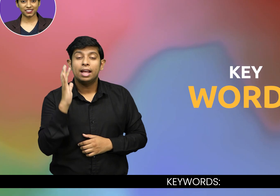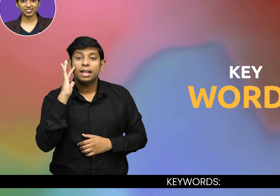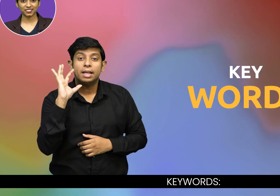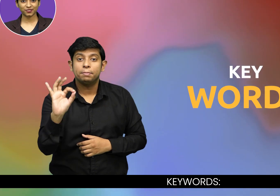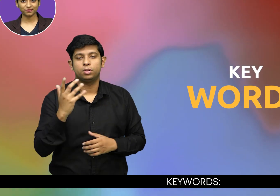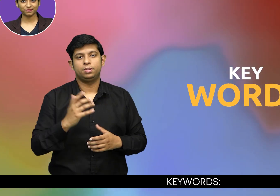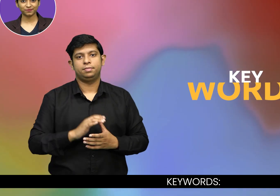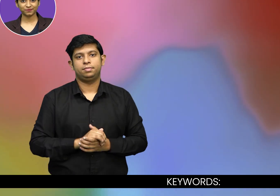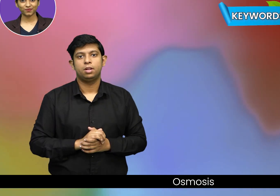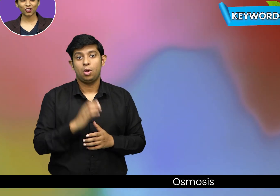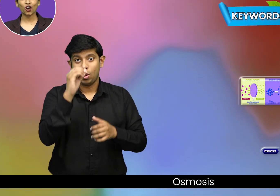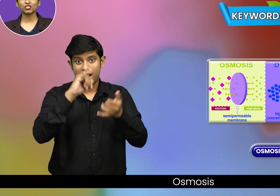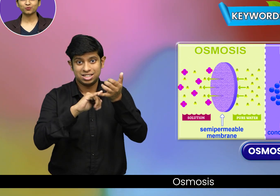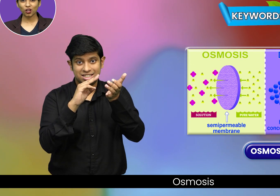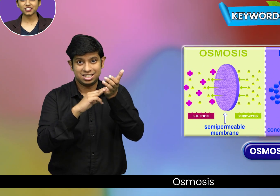Keywords: